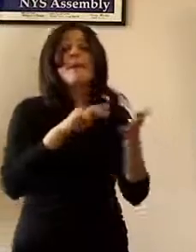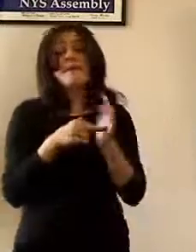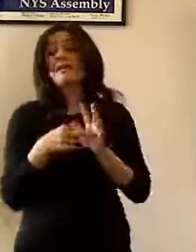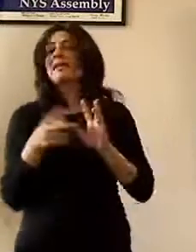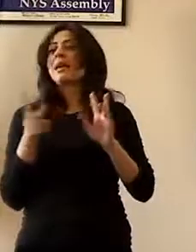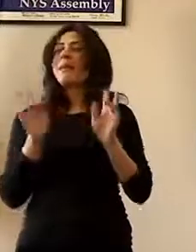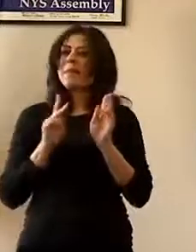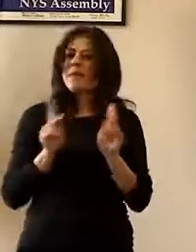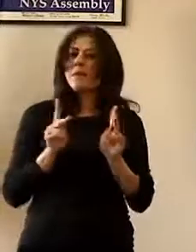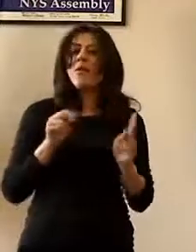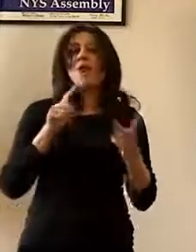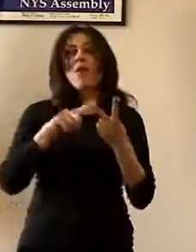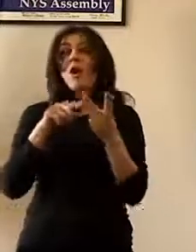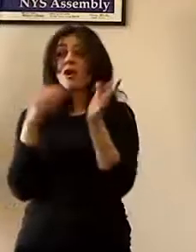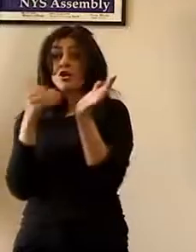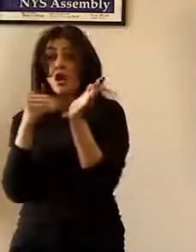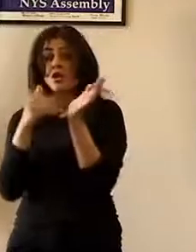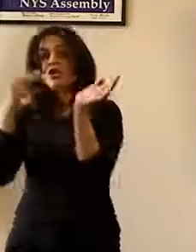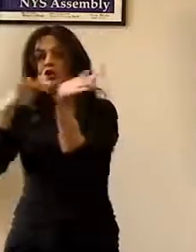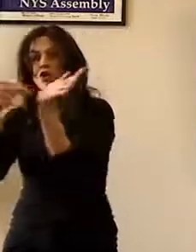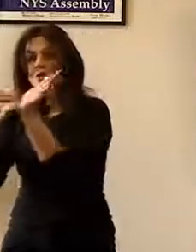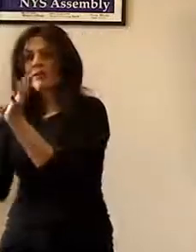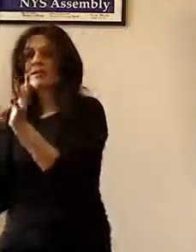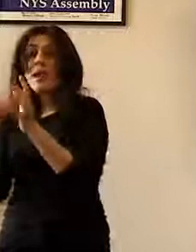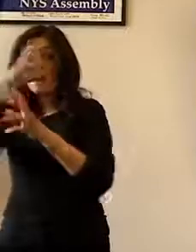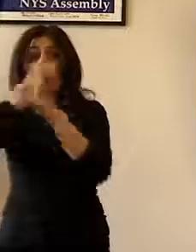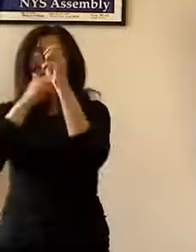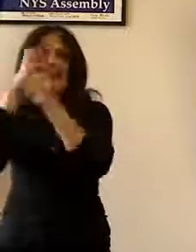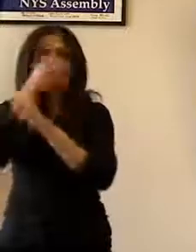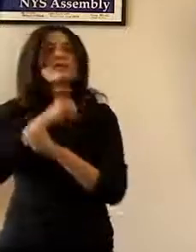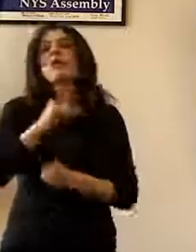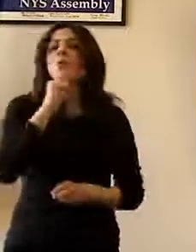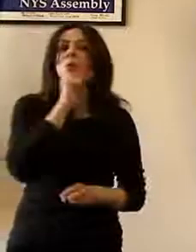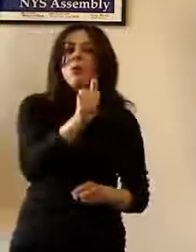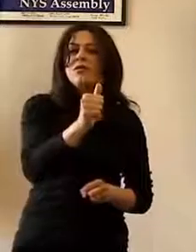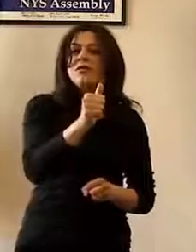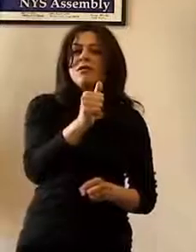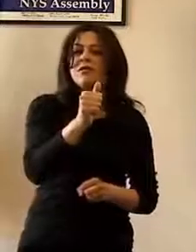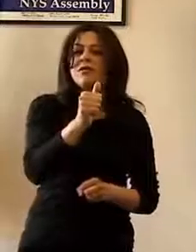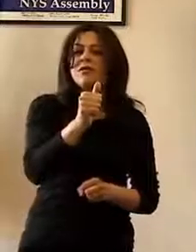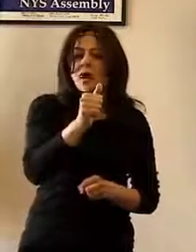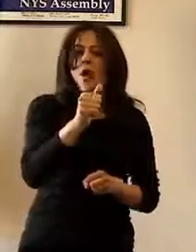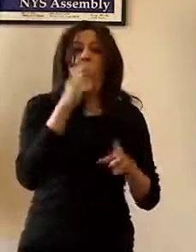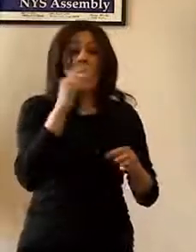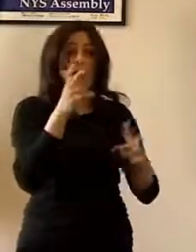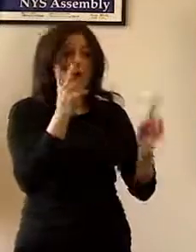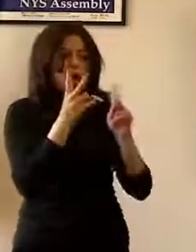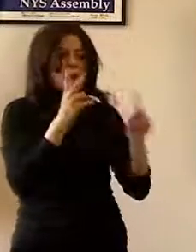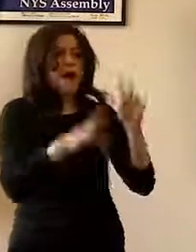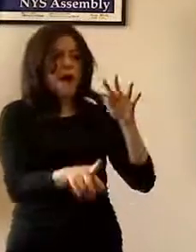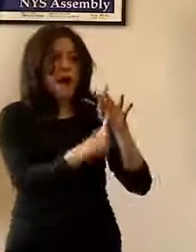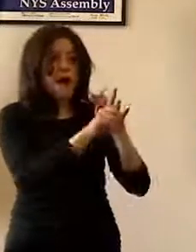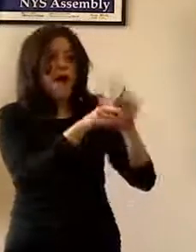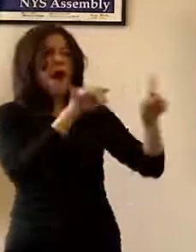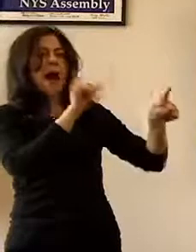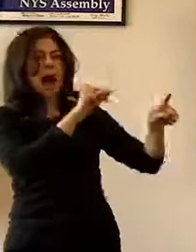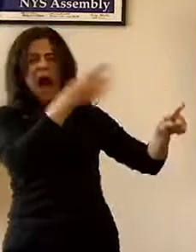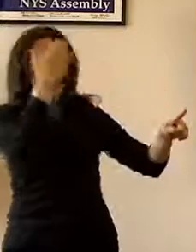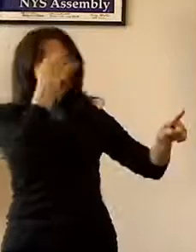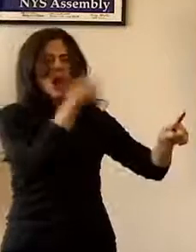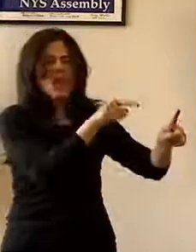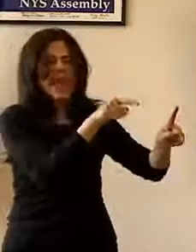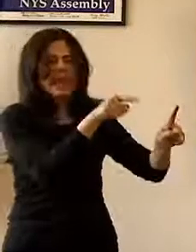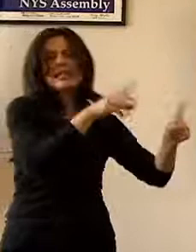or the medical community are less likely, to miss these events and link them to a potential vaccine